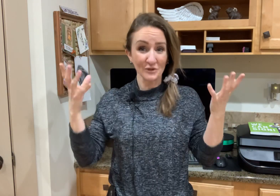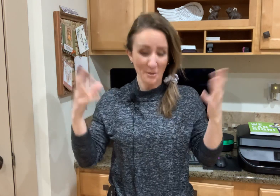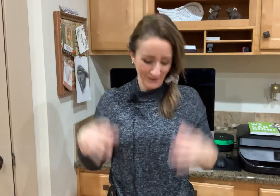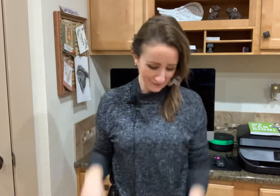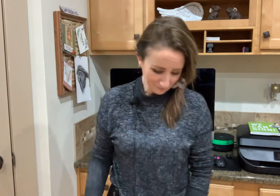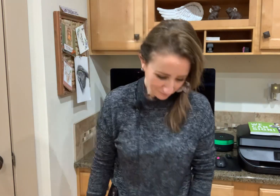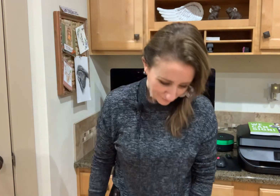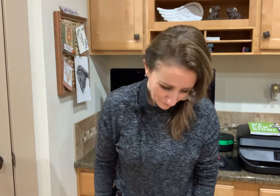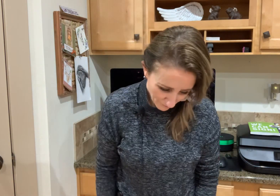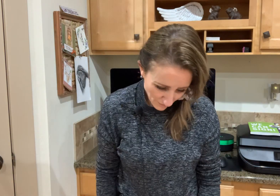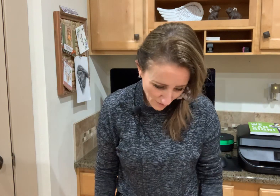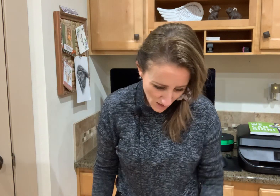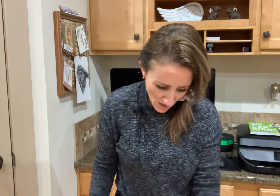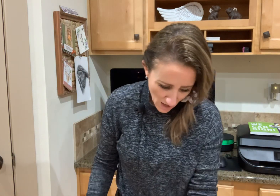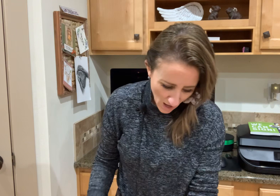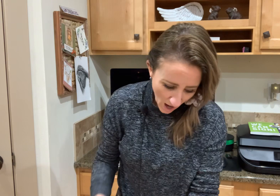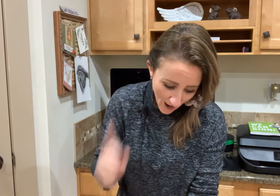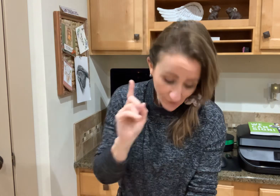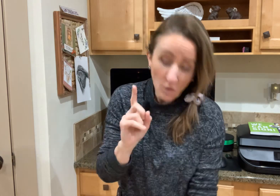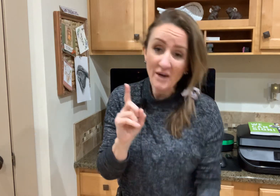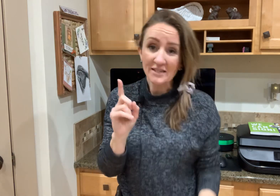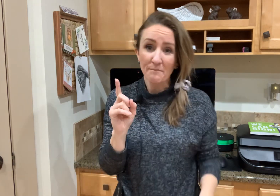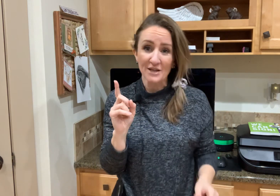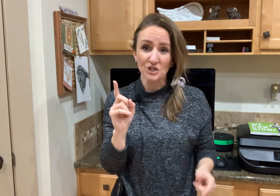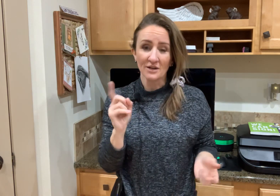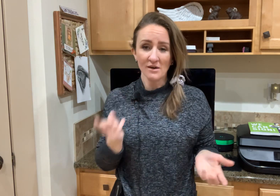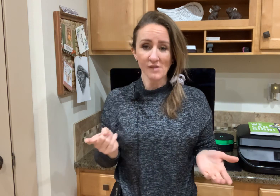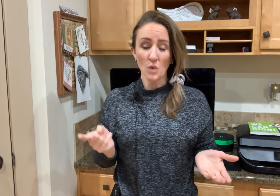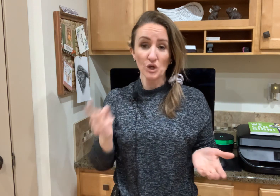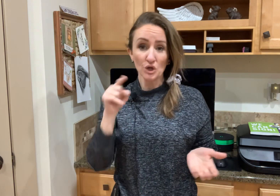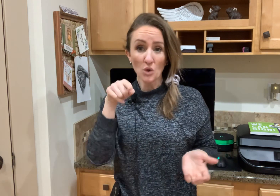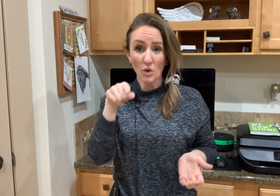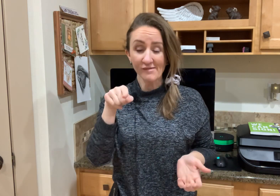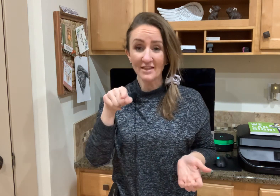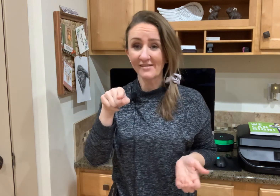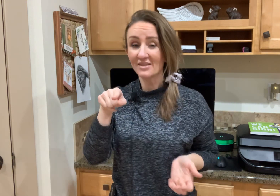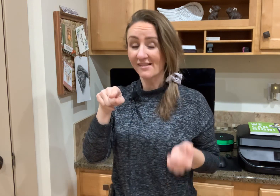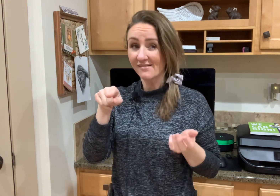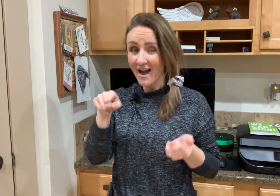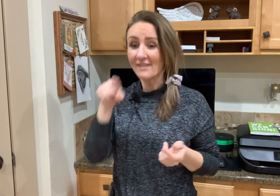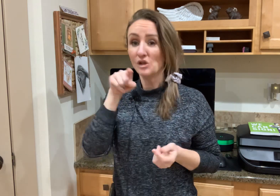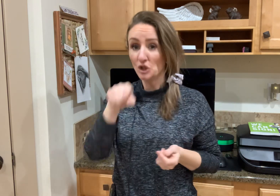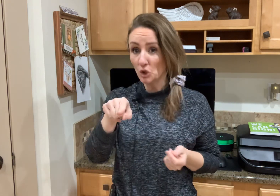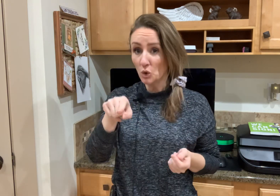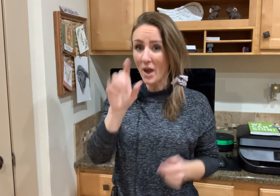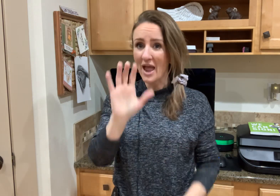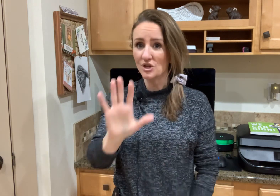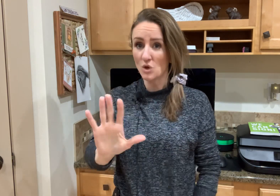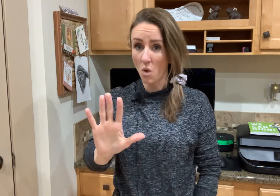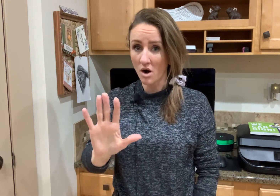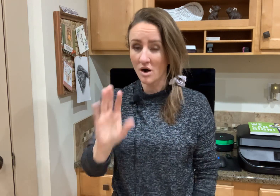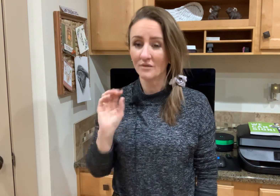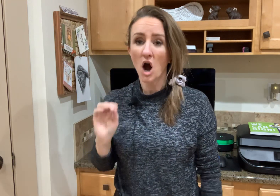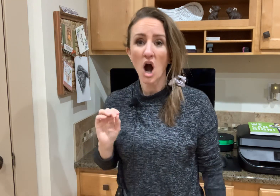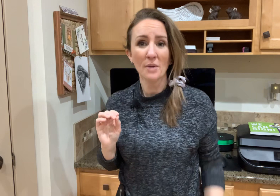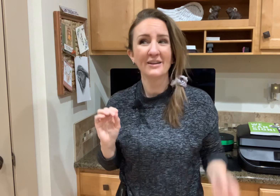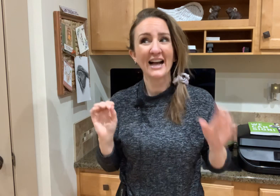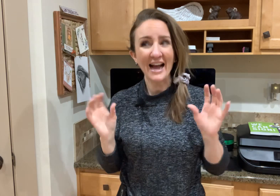topic. I also wanted to mention, so the signs you and your are kind